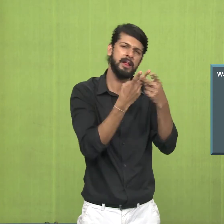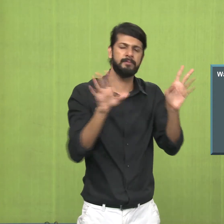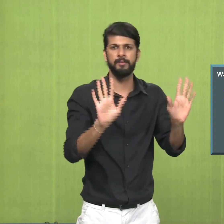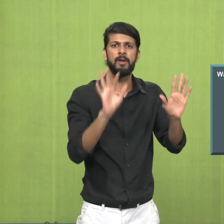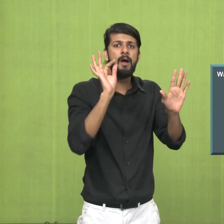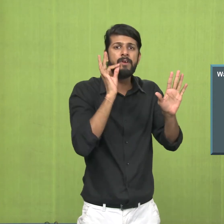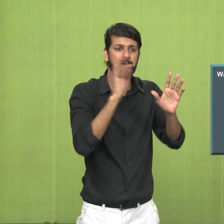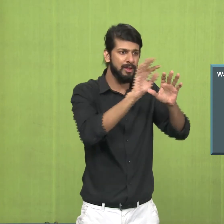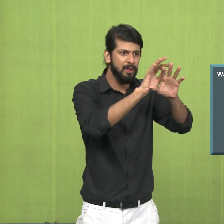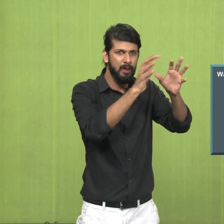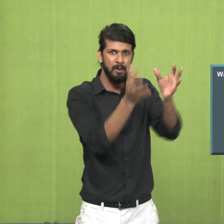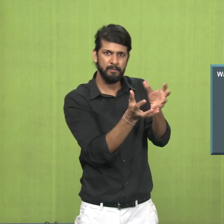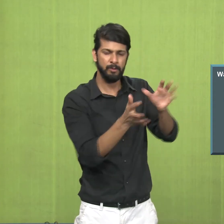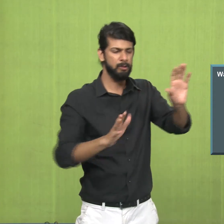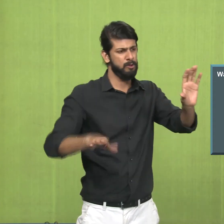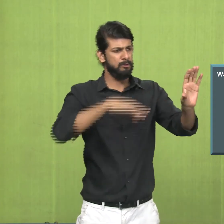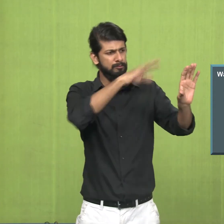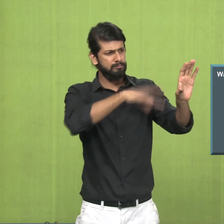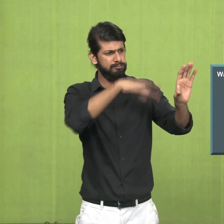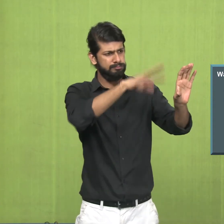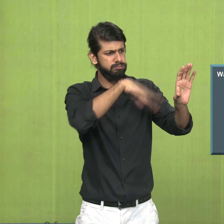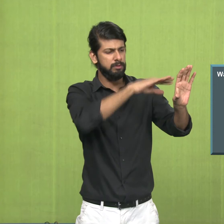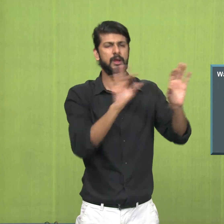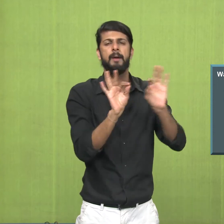Glaze is a kind of an application of paint